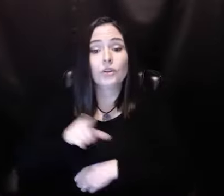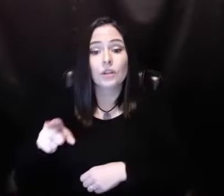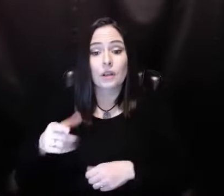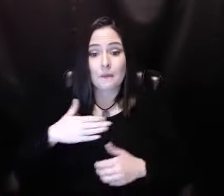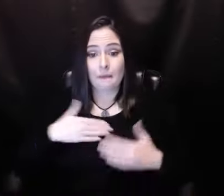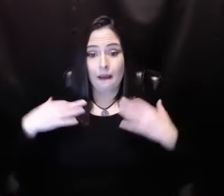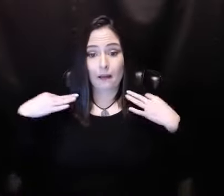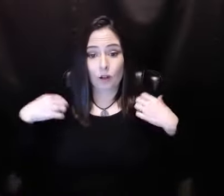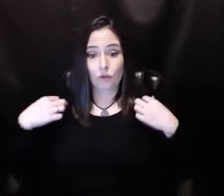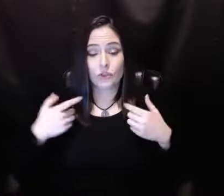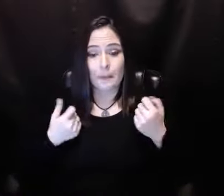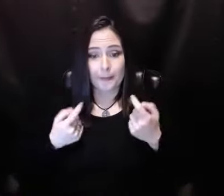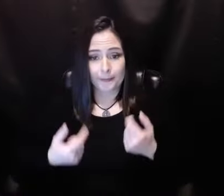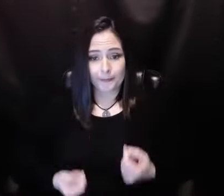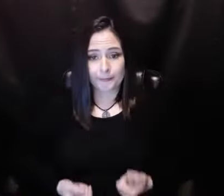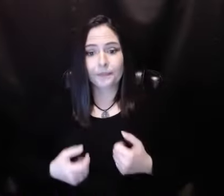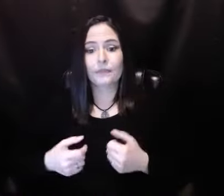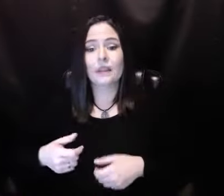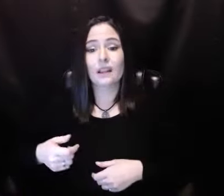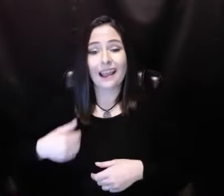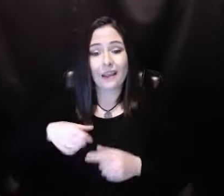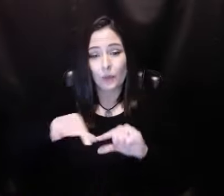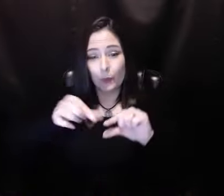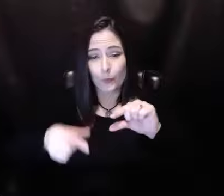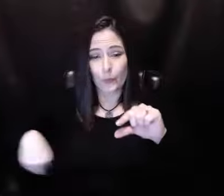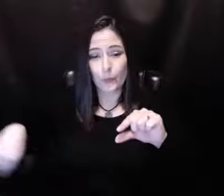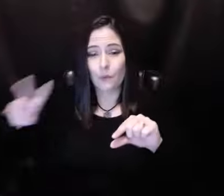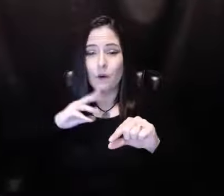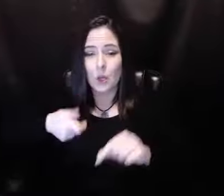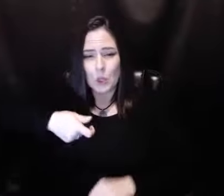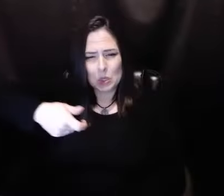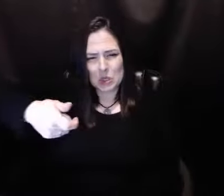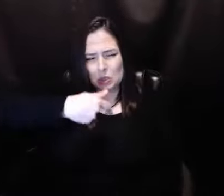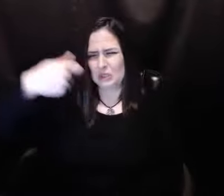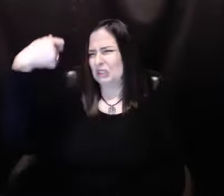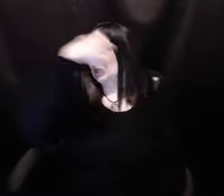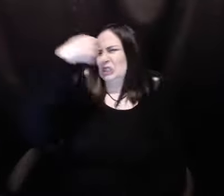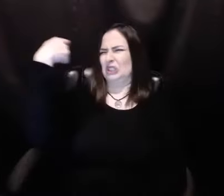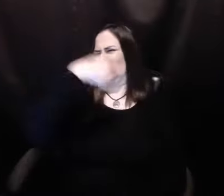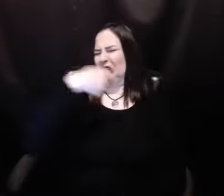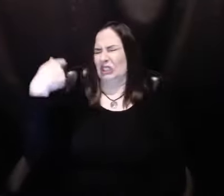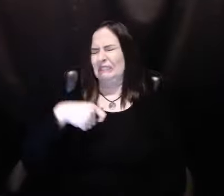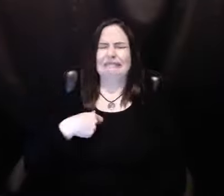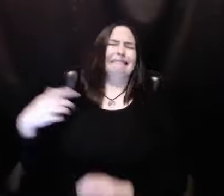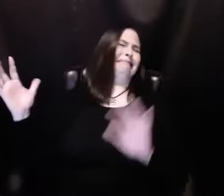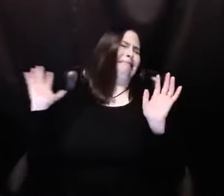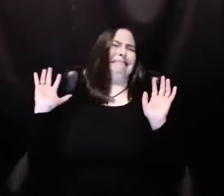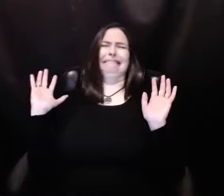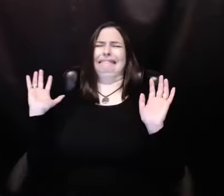in the backyard she undressed me, hosed me down with the hose, and I had to hear that for a